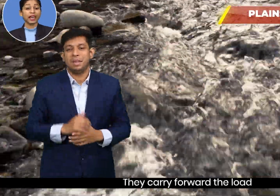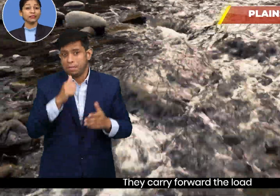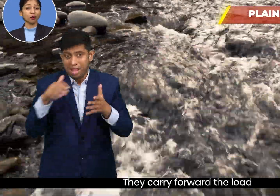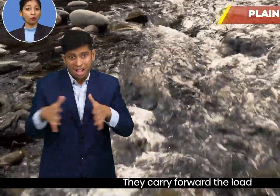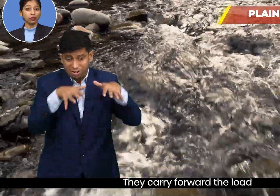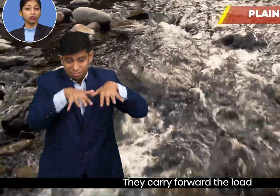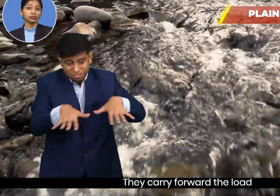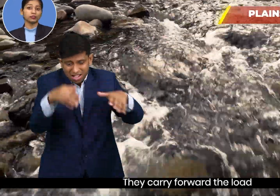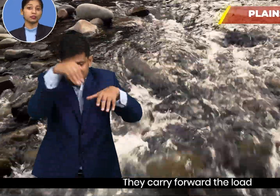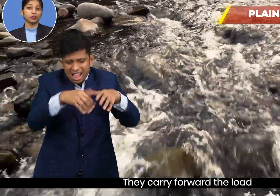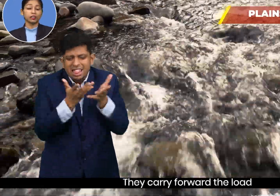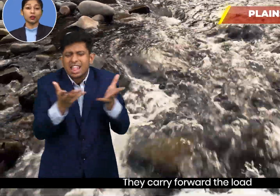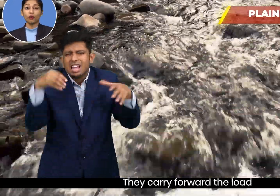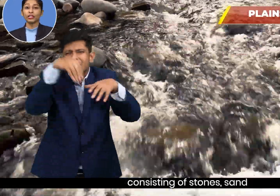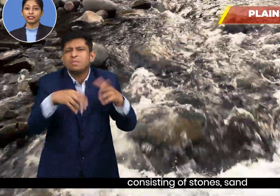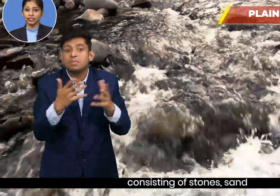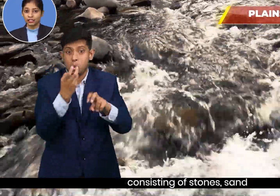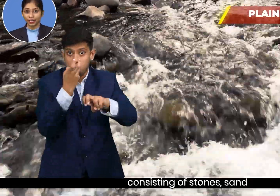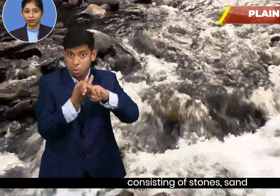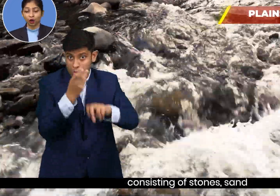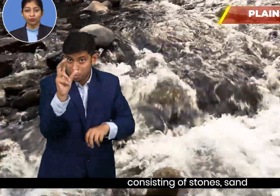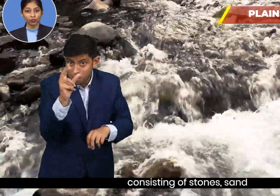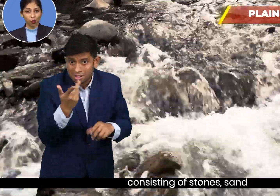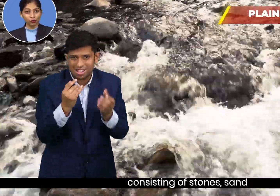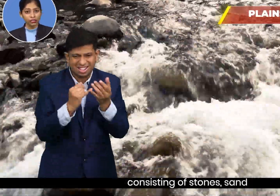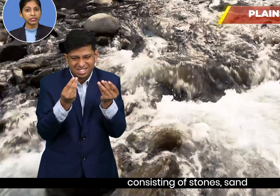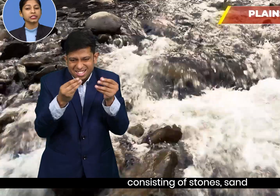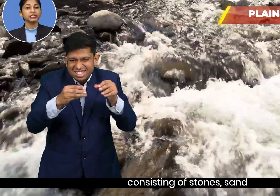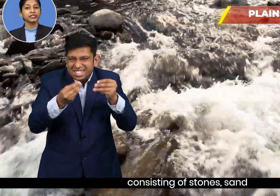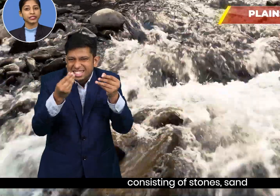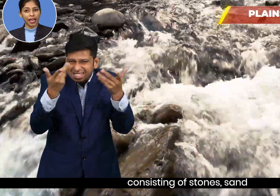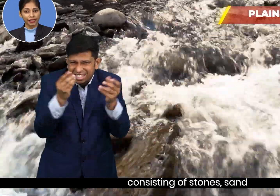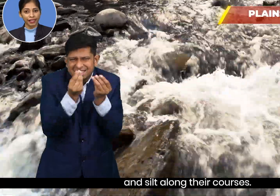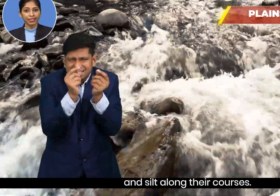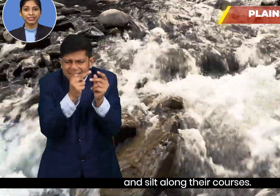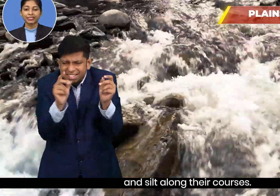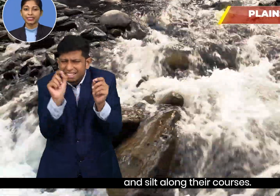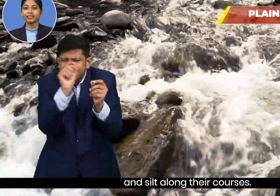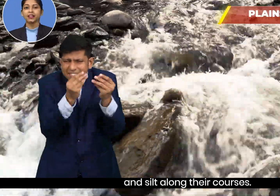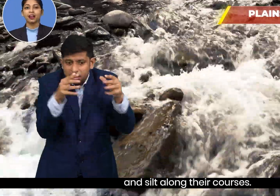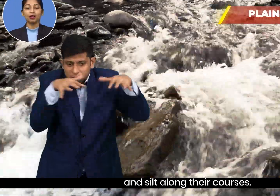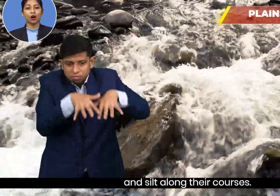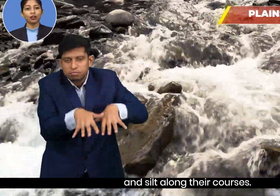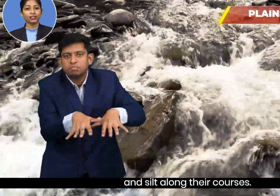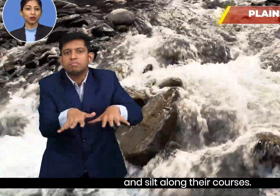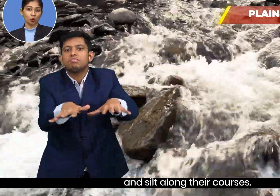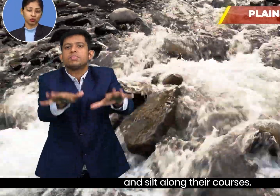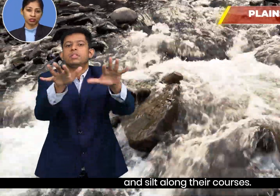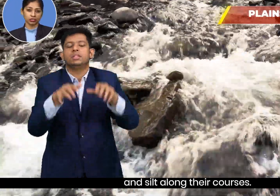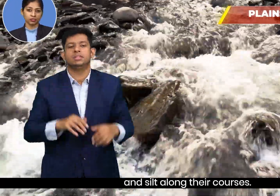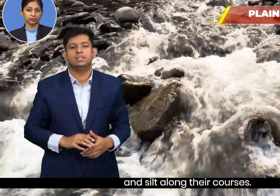They carry forward the load consisting of stones, sand and silt along